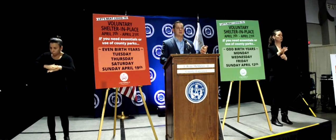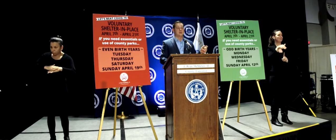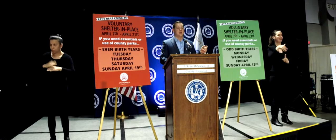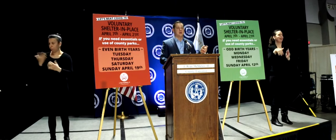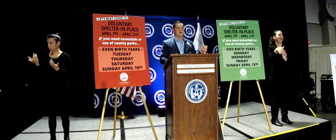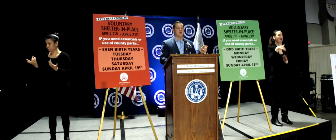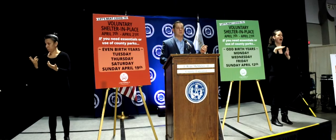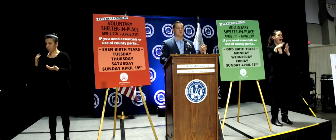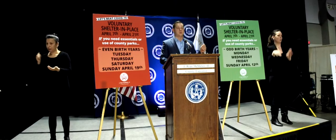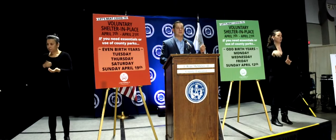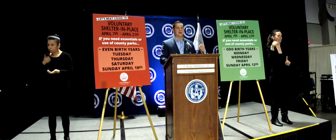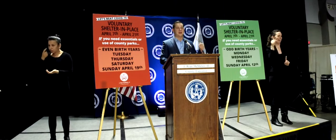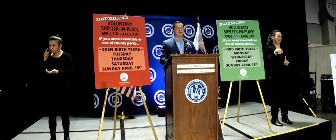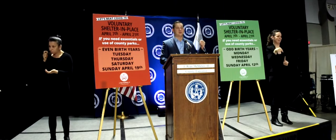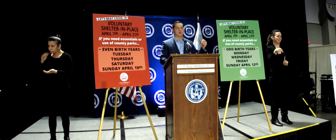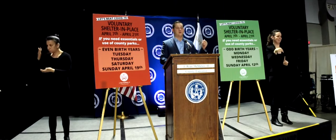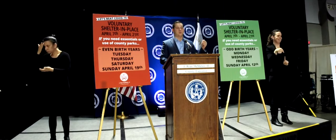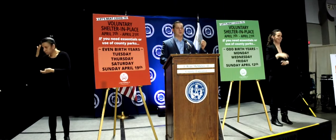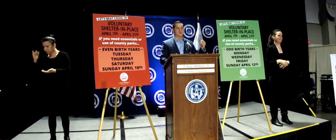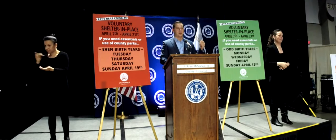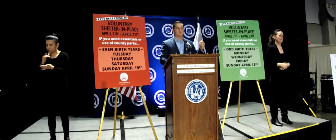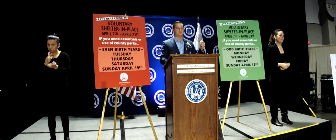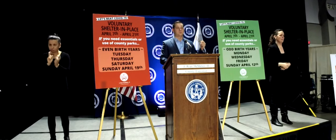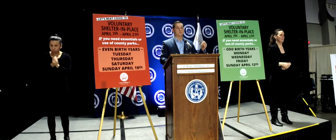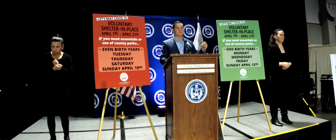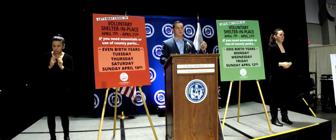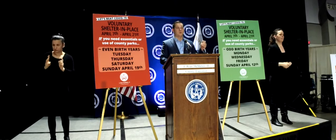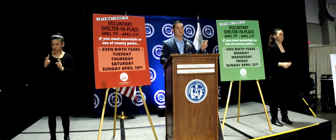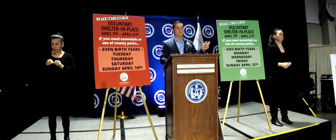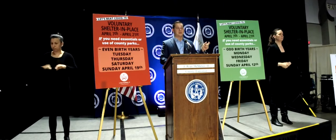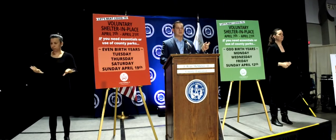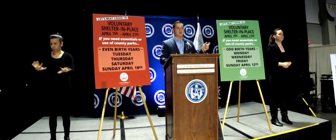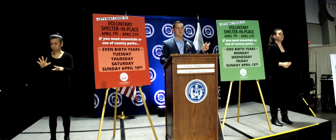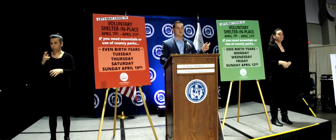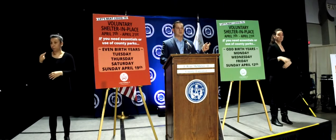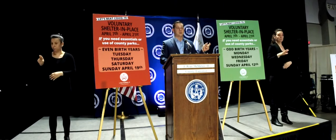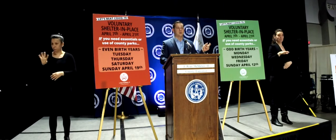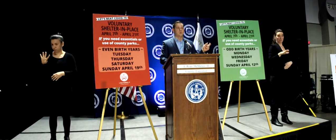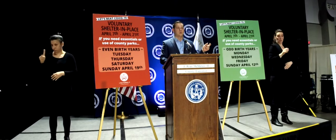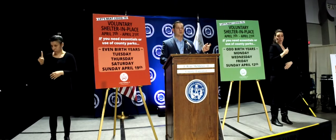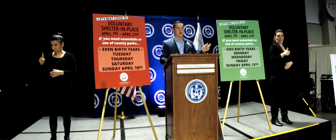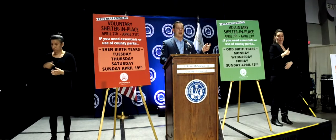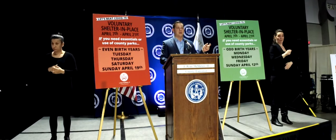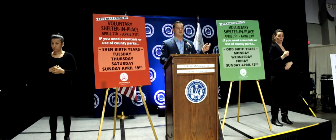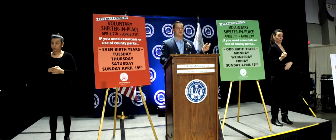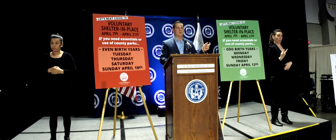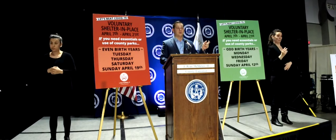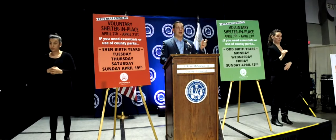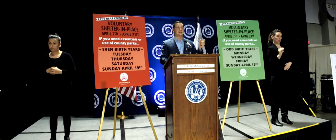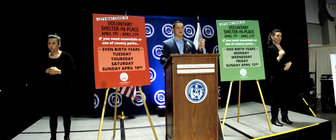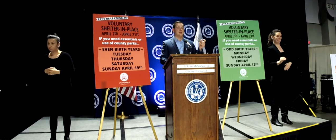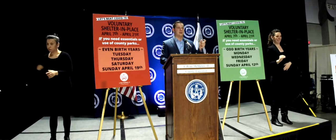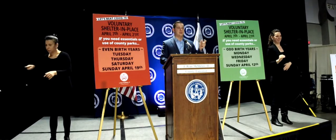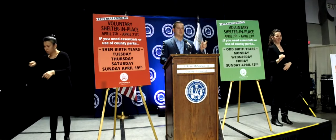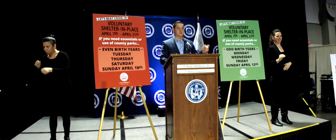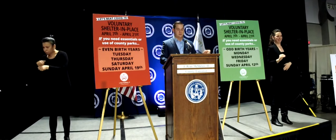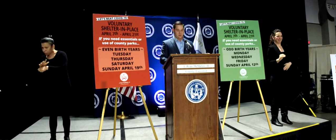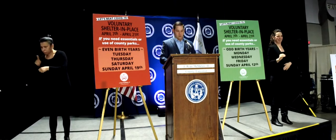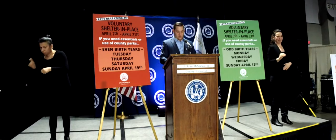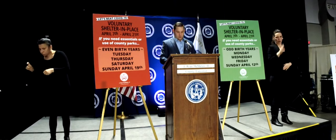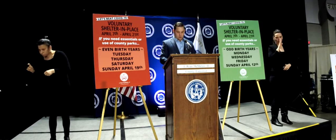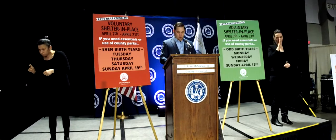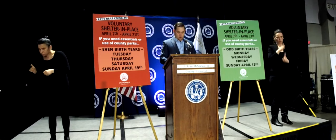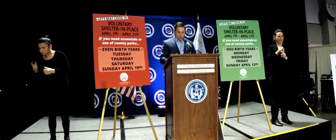cases, between 10 and 12% of those positive cases will drive contact